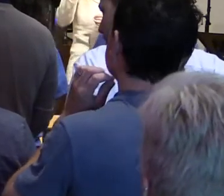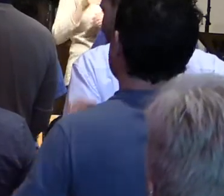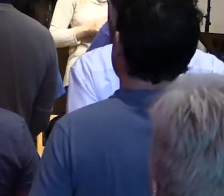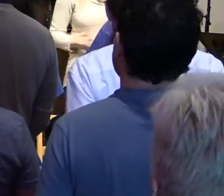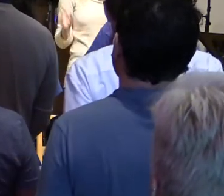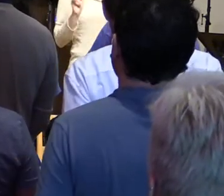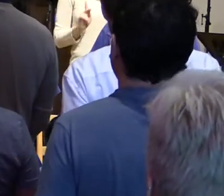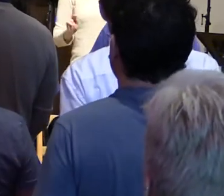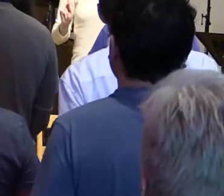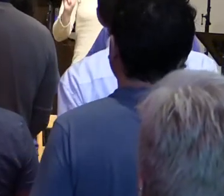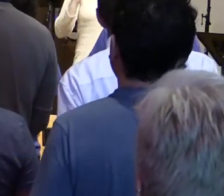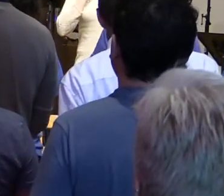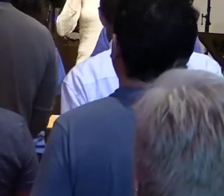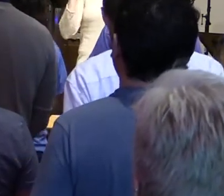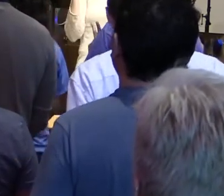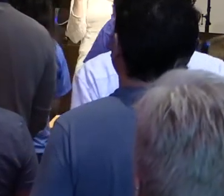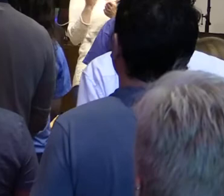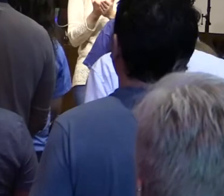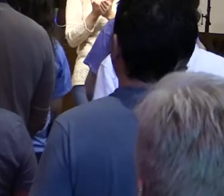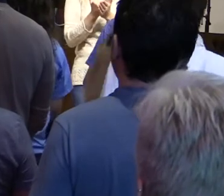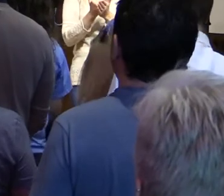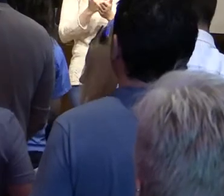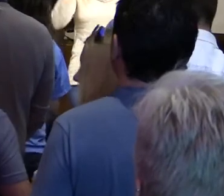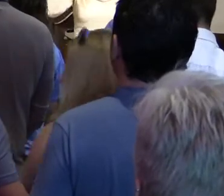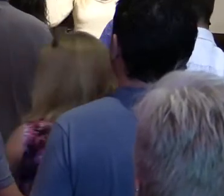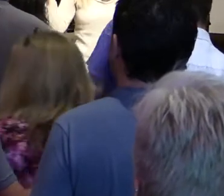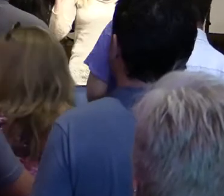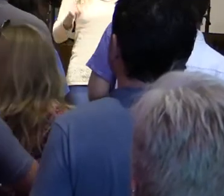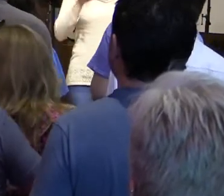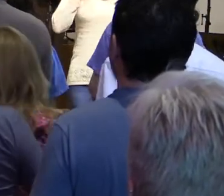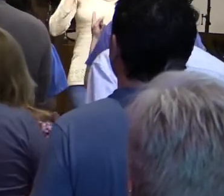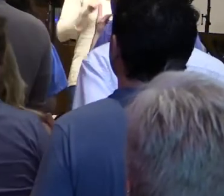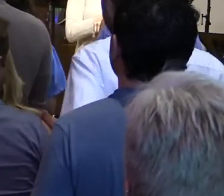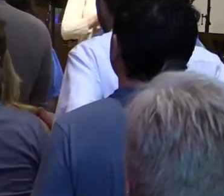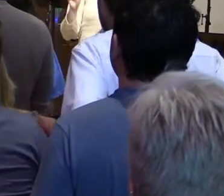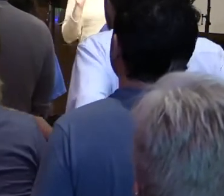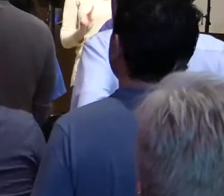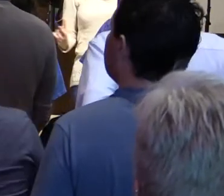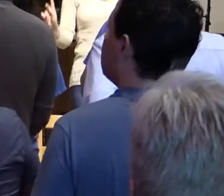the people said amen. Oh,